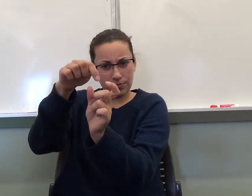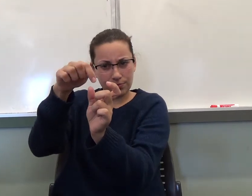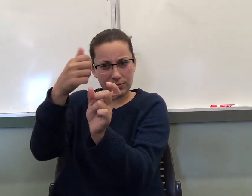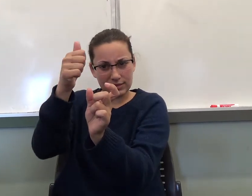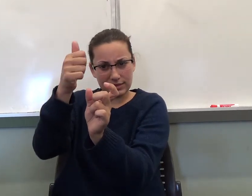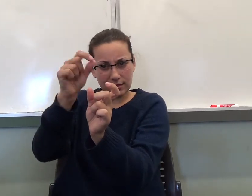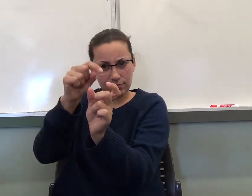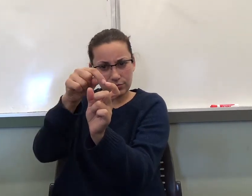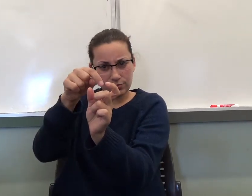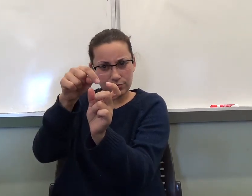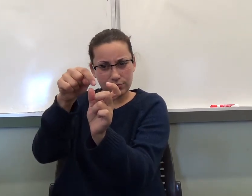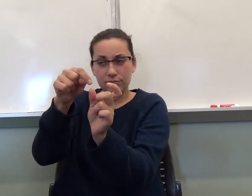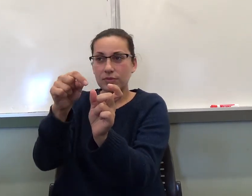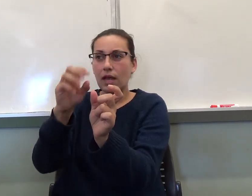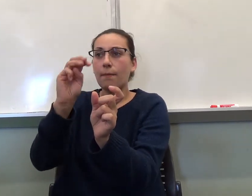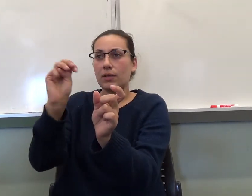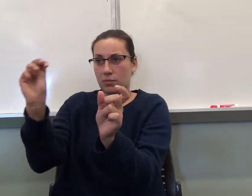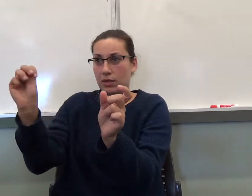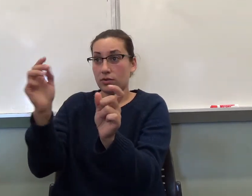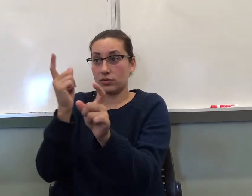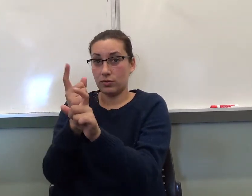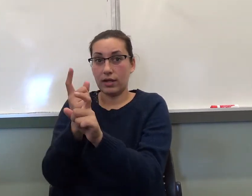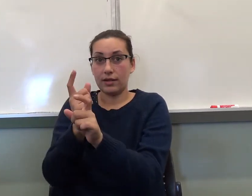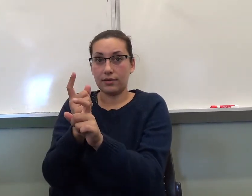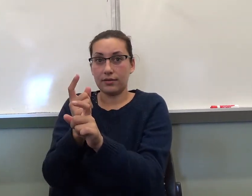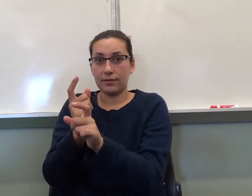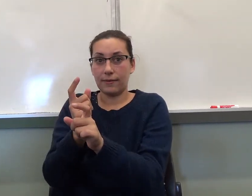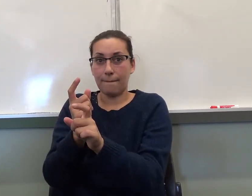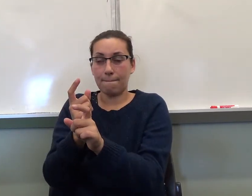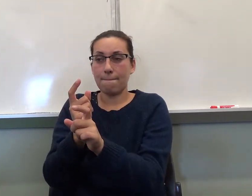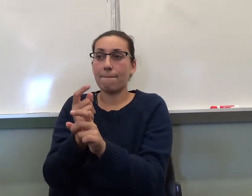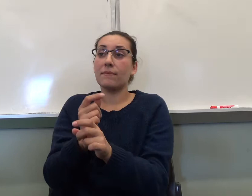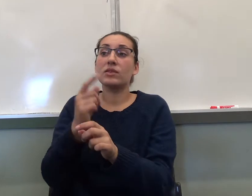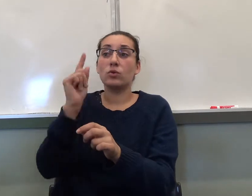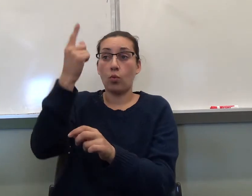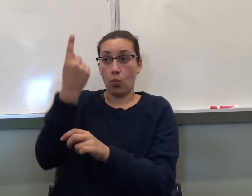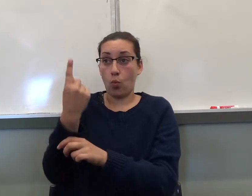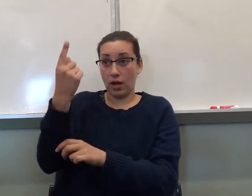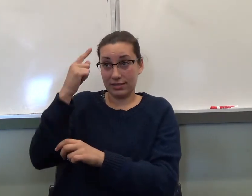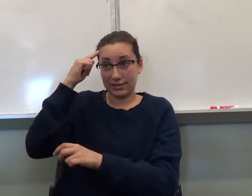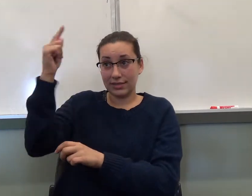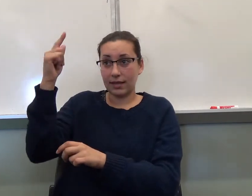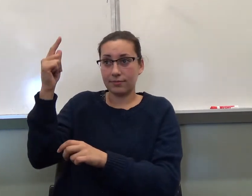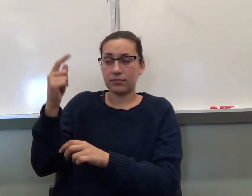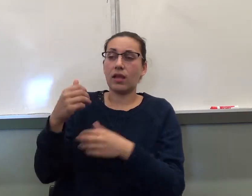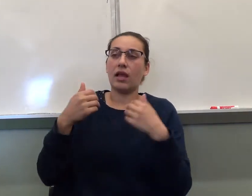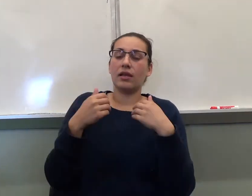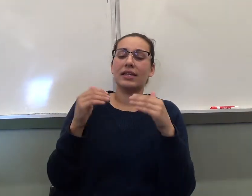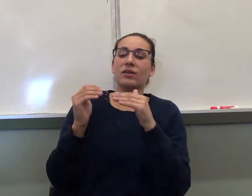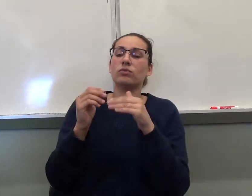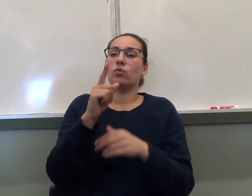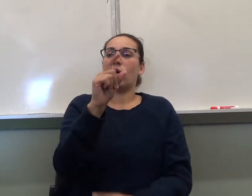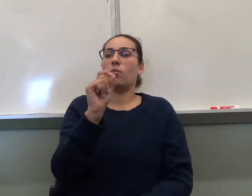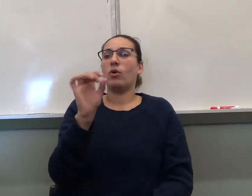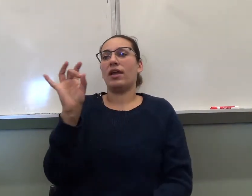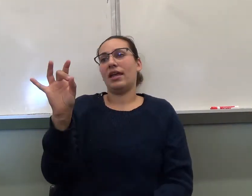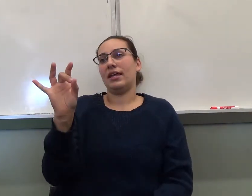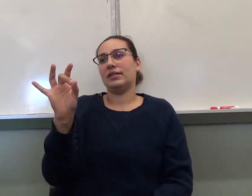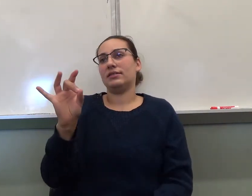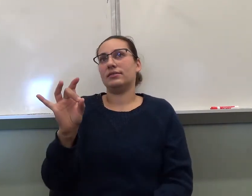1.8 of centimeters for the width of the penny. How do you get there? How do you get the circumference of the circle? How